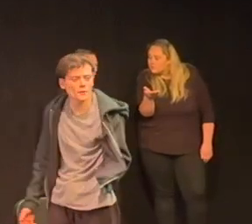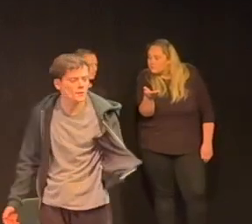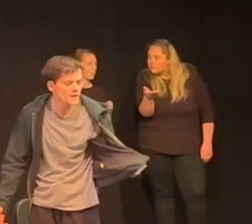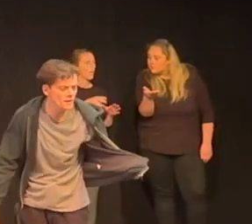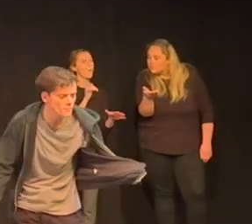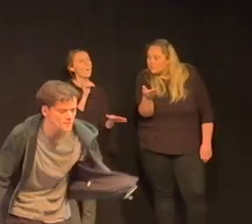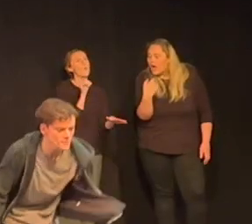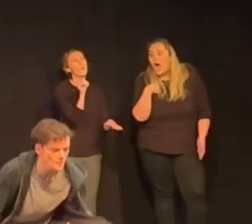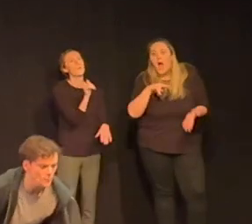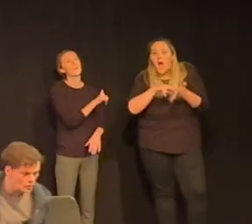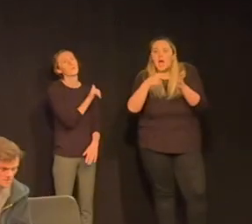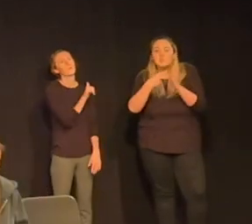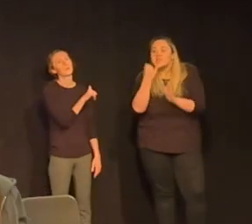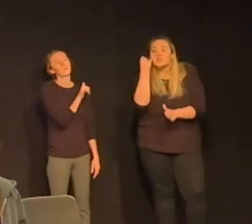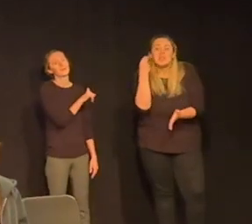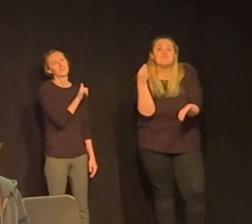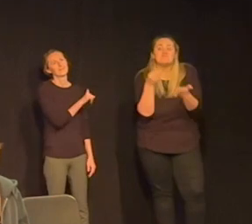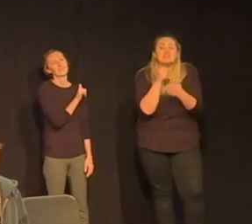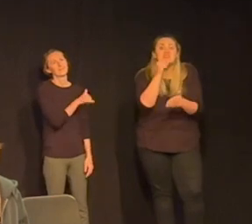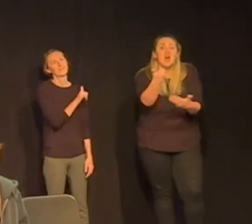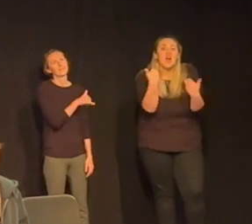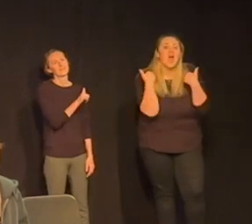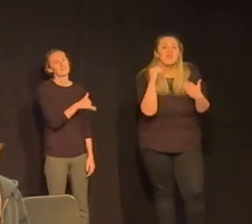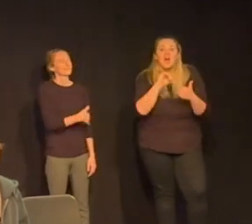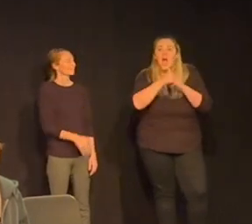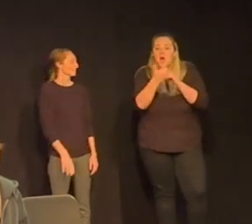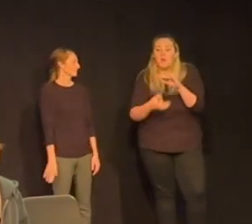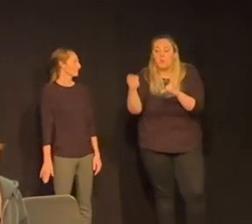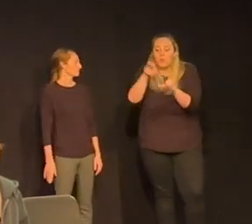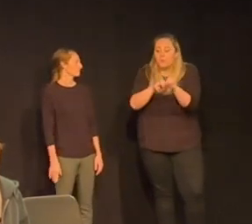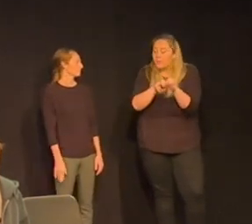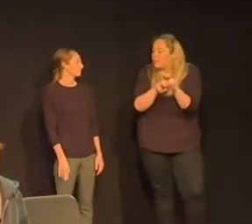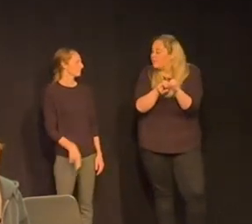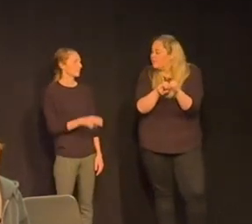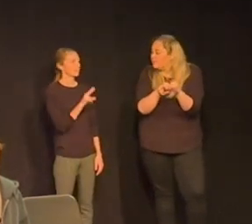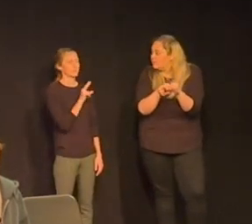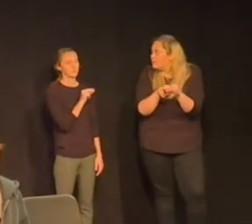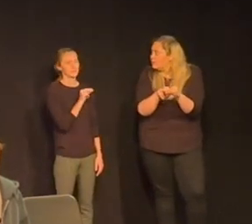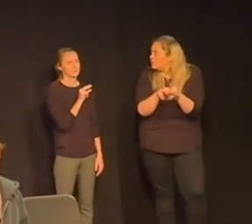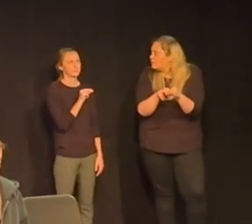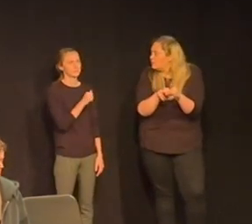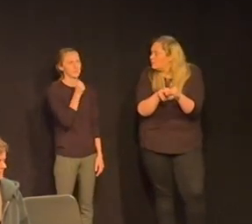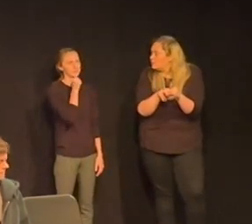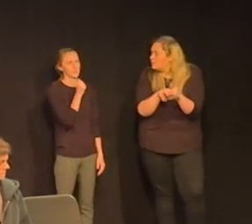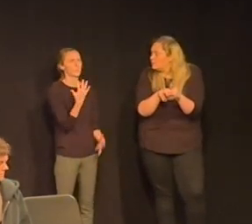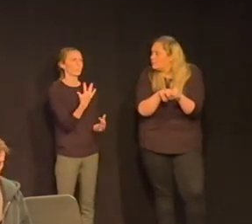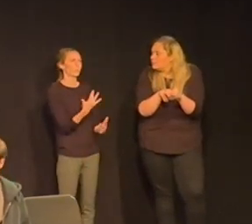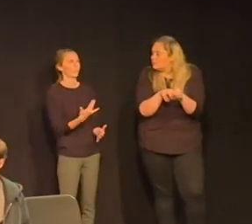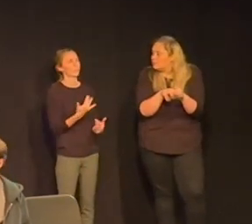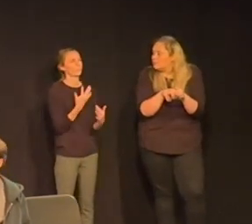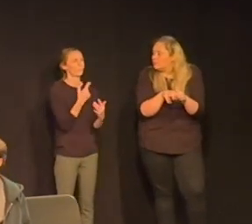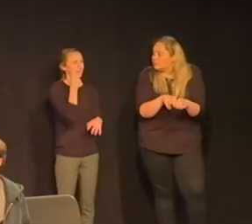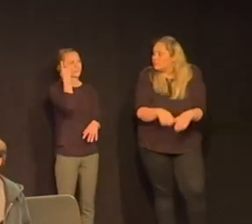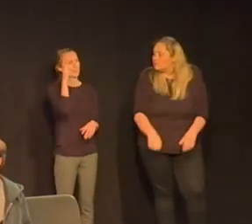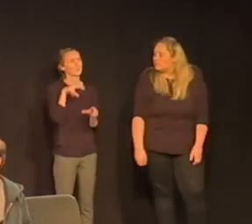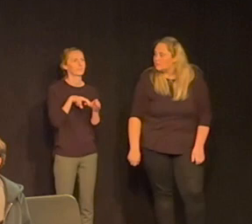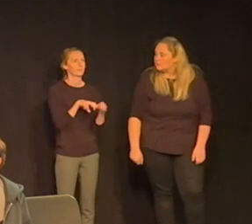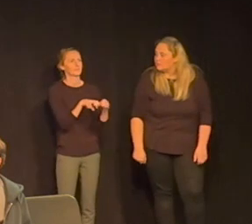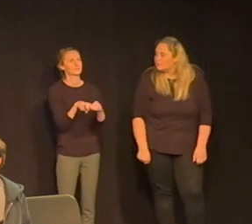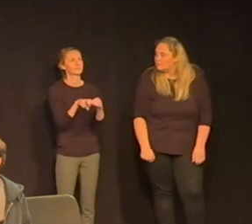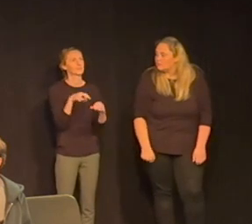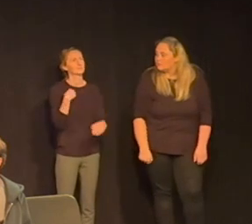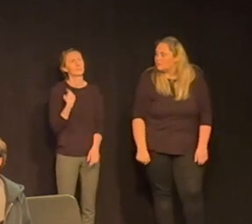I mean, how are you going to get on the bus without a purse? No, I am not waiting for the bus. I'm just sitting